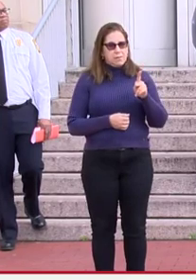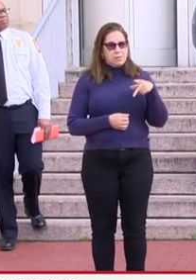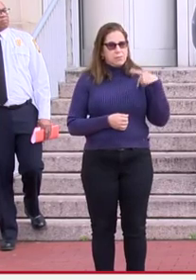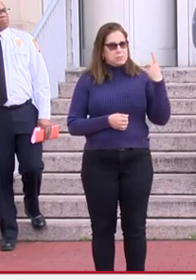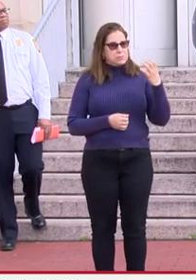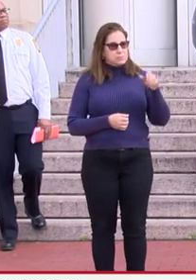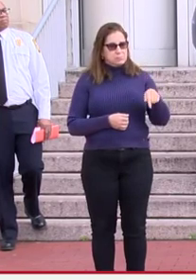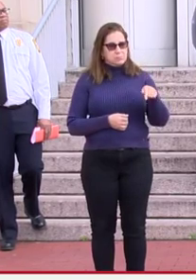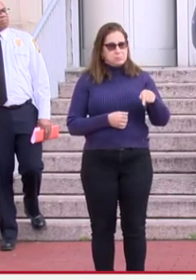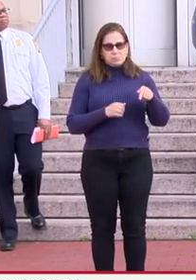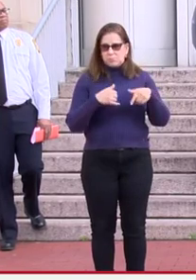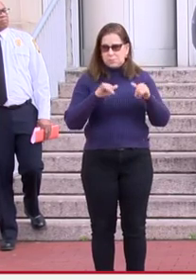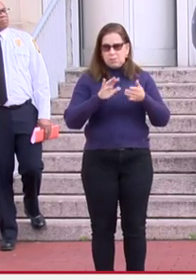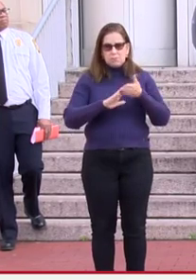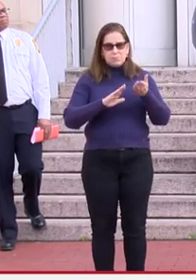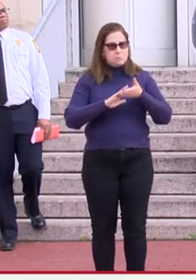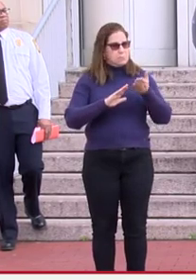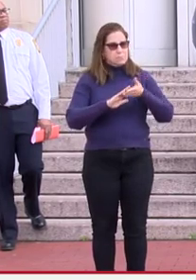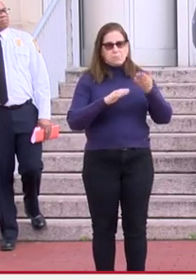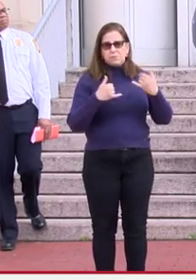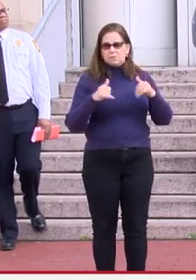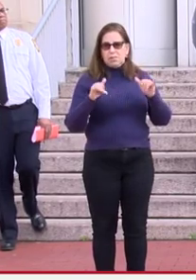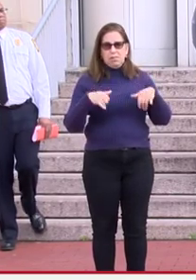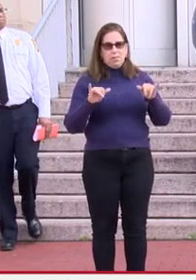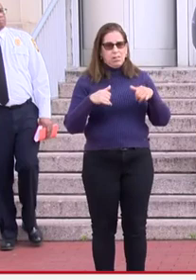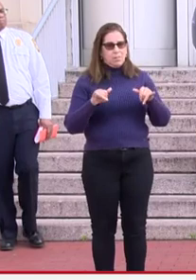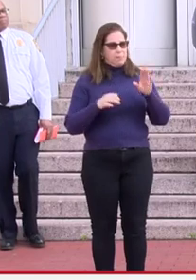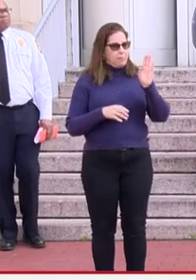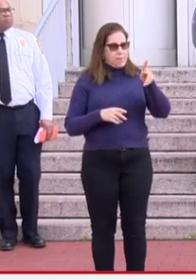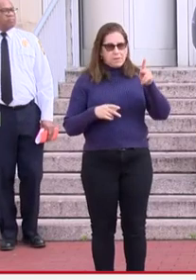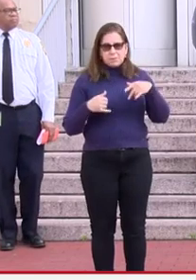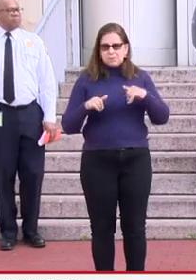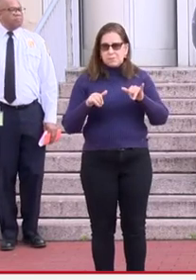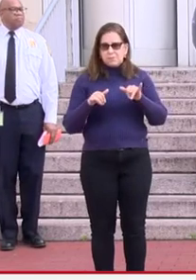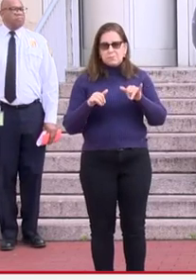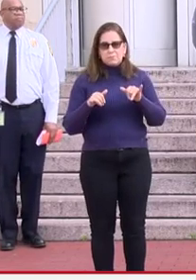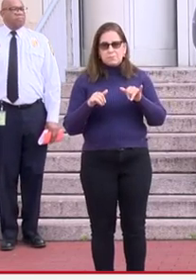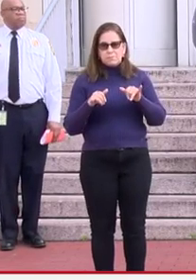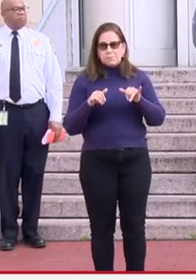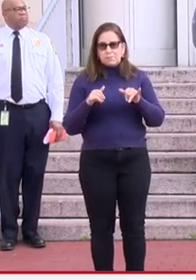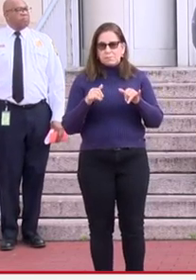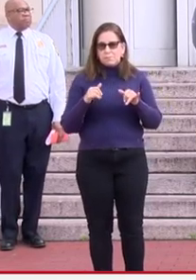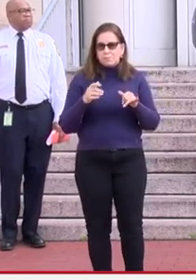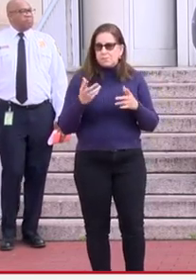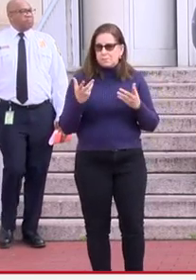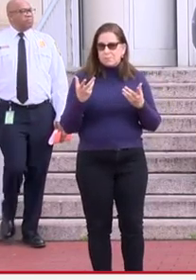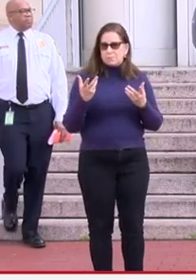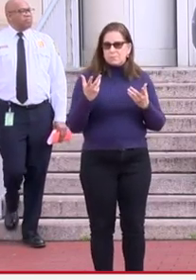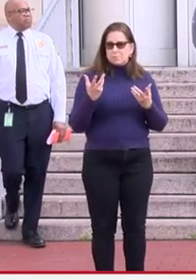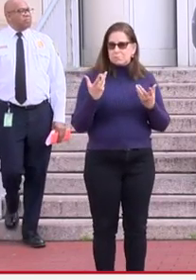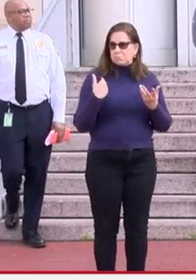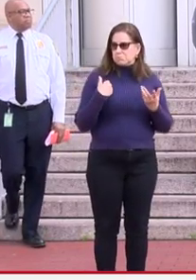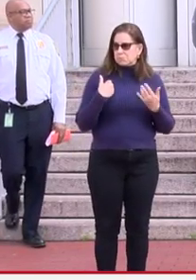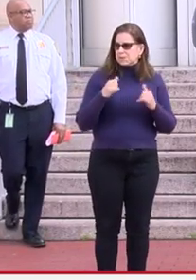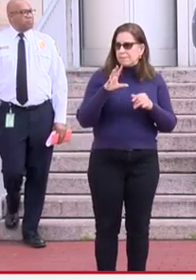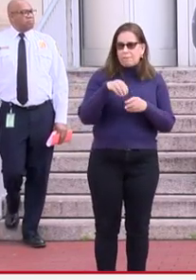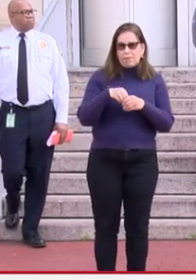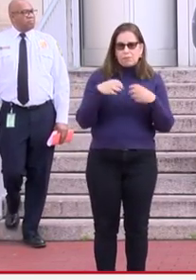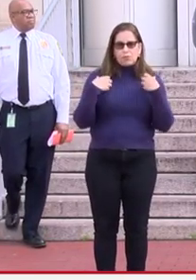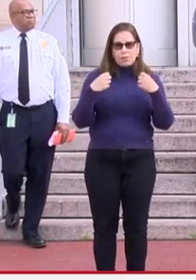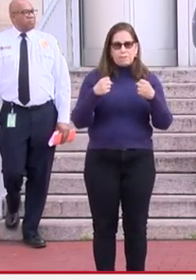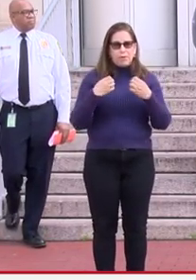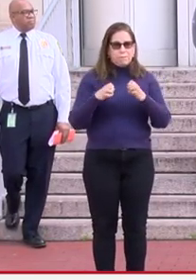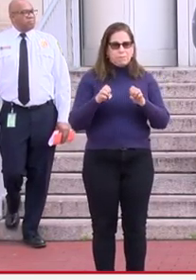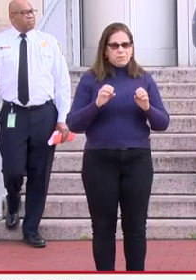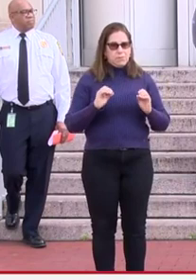we're talking to banks also about being a part of our recovery effort. But we haven't heard that. And as